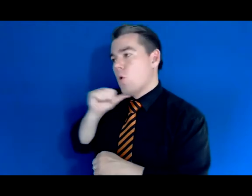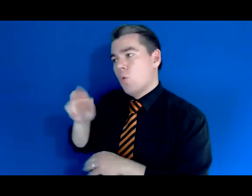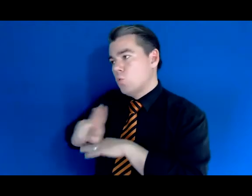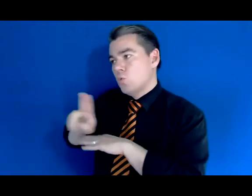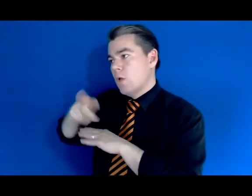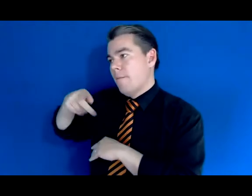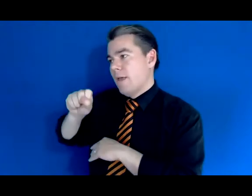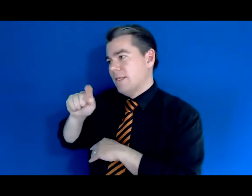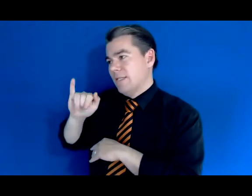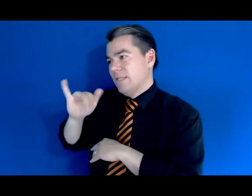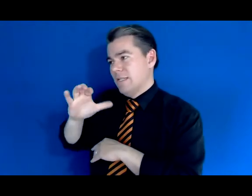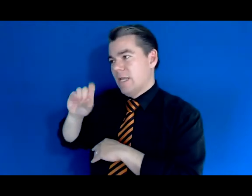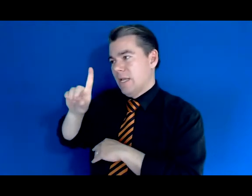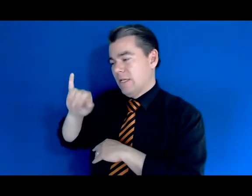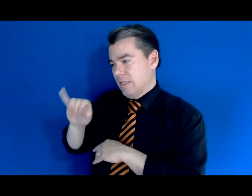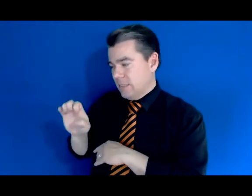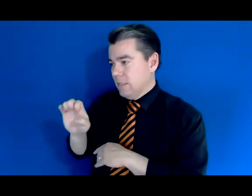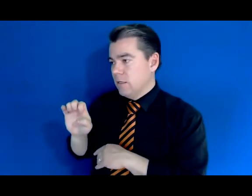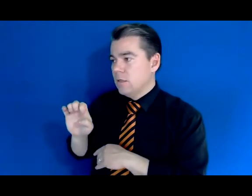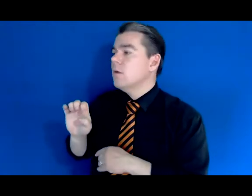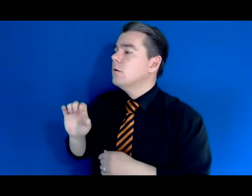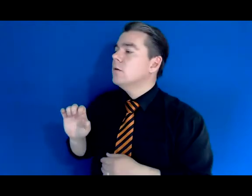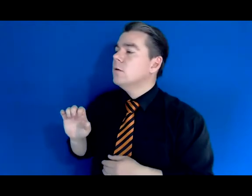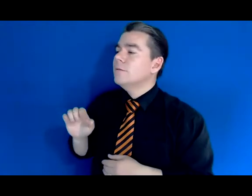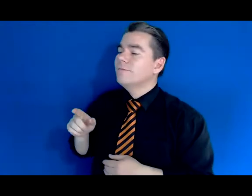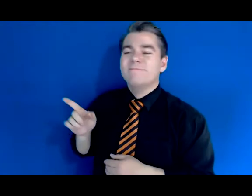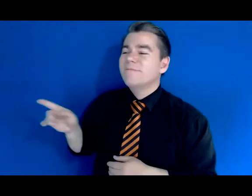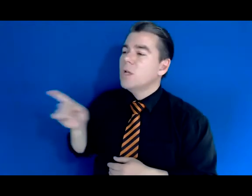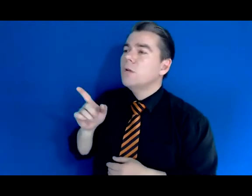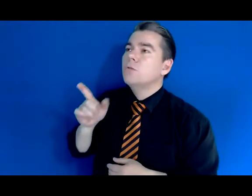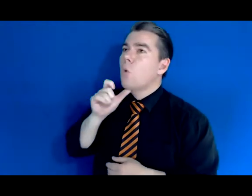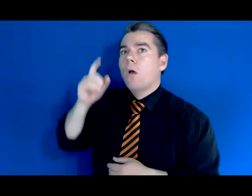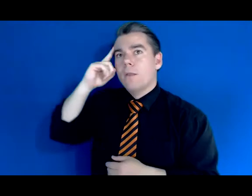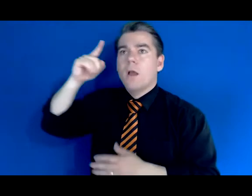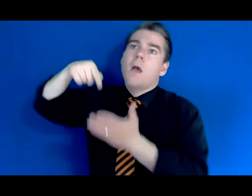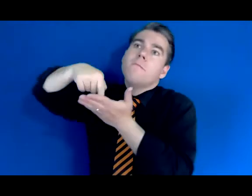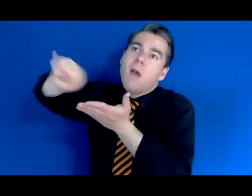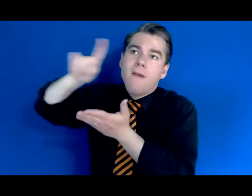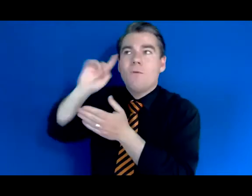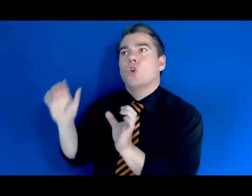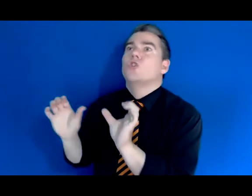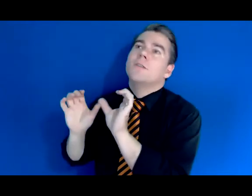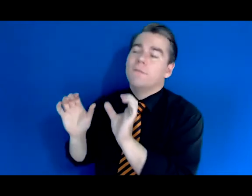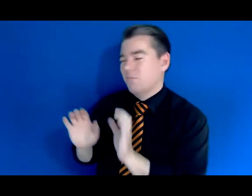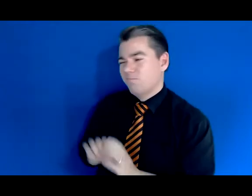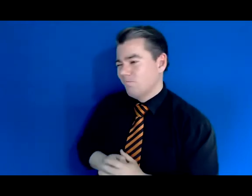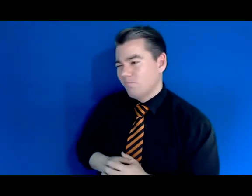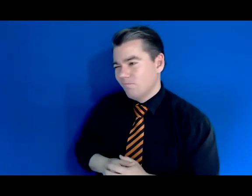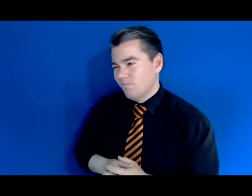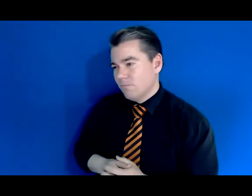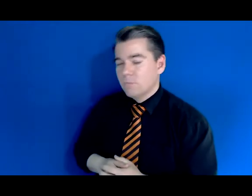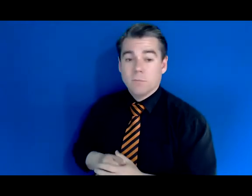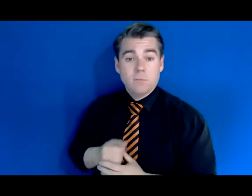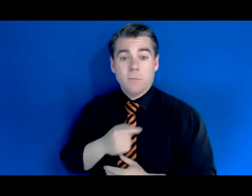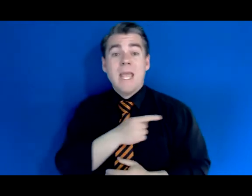of an organic mindset. They just do not believe in needing to pay for the certificate. He knows and